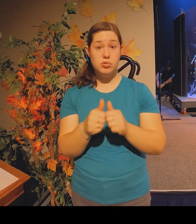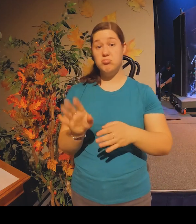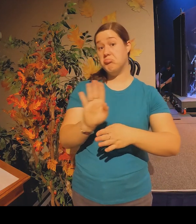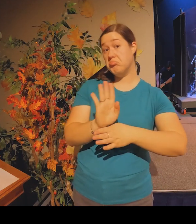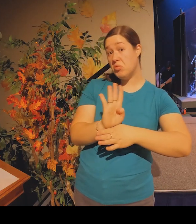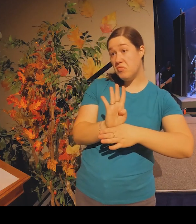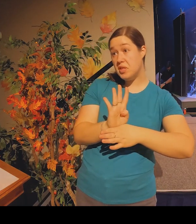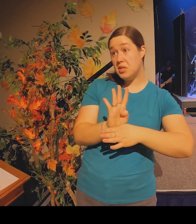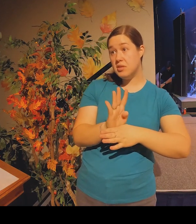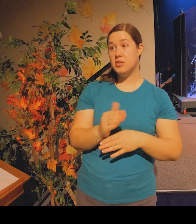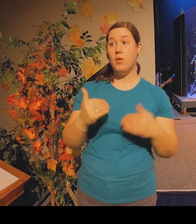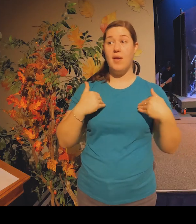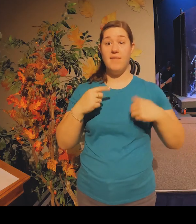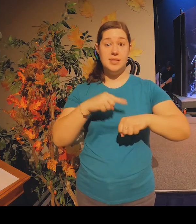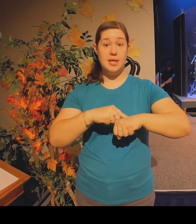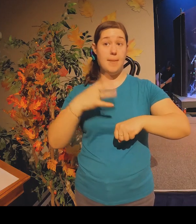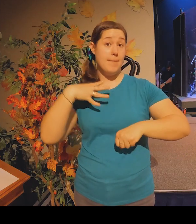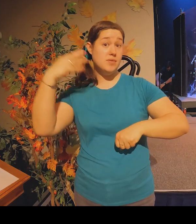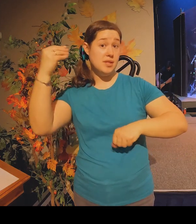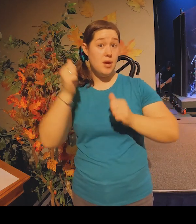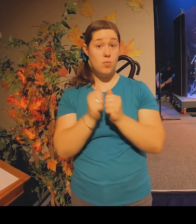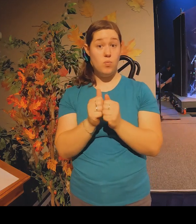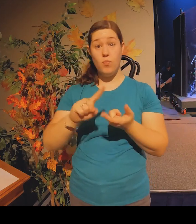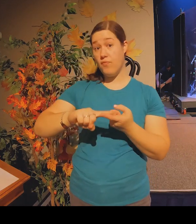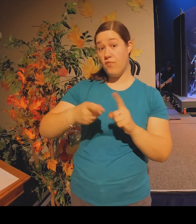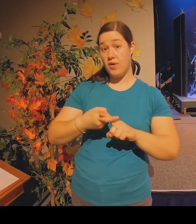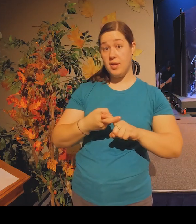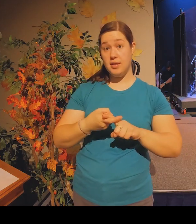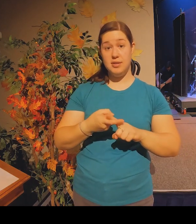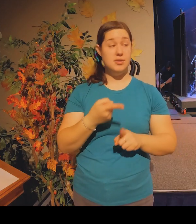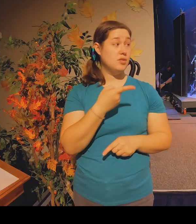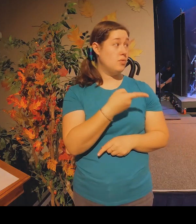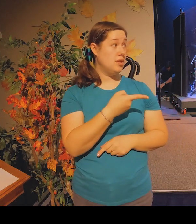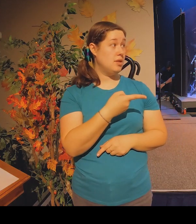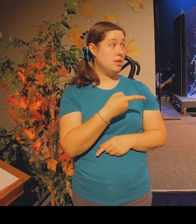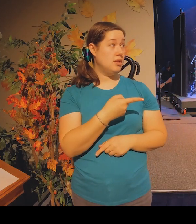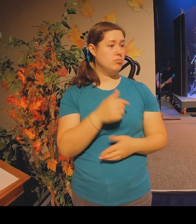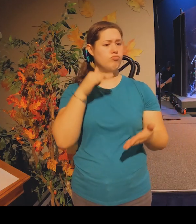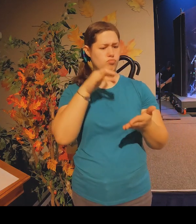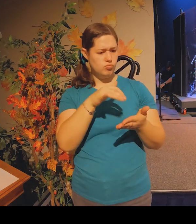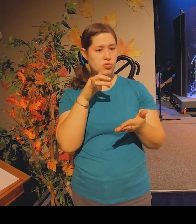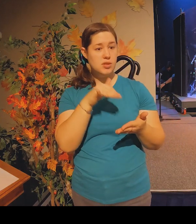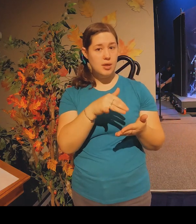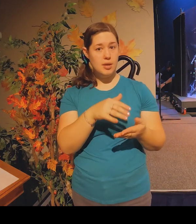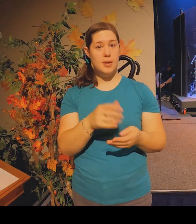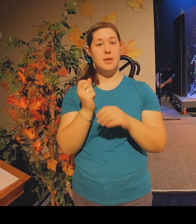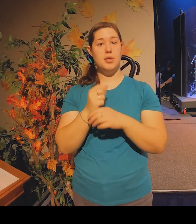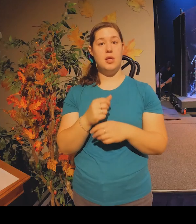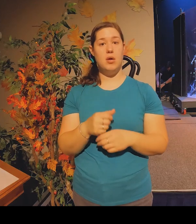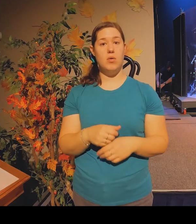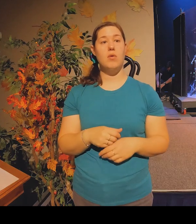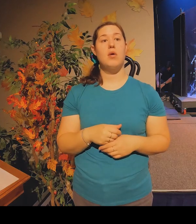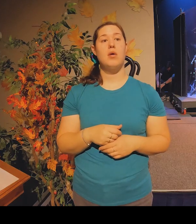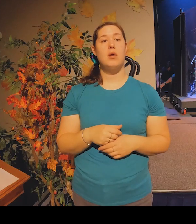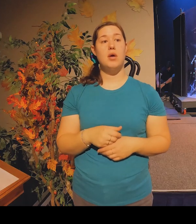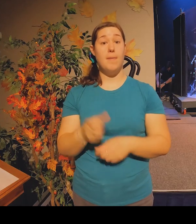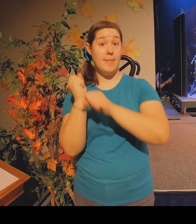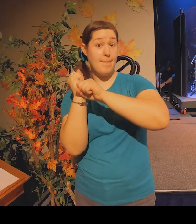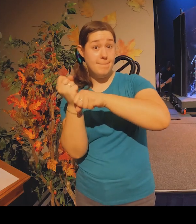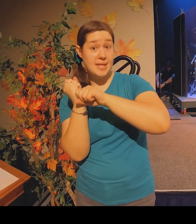enjoying time outside with friends. Mike studied and played baseball at Stanford